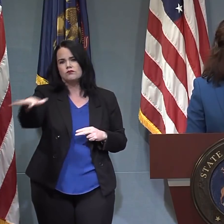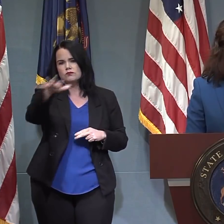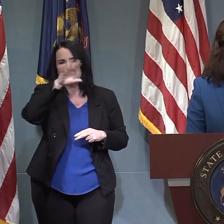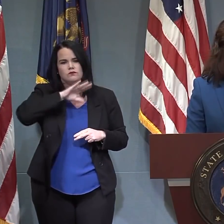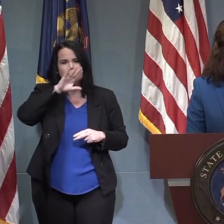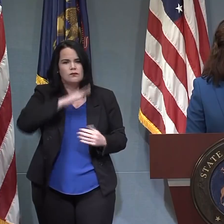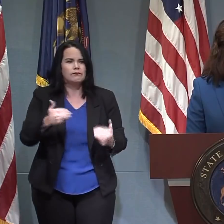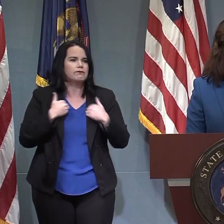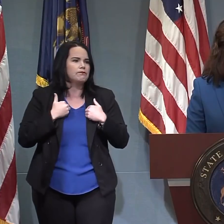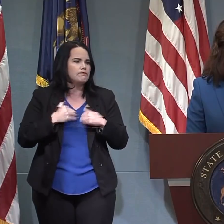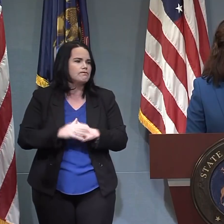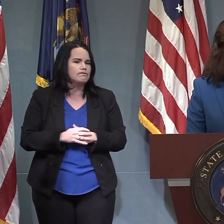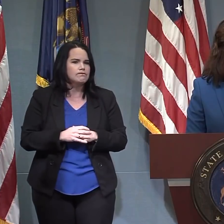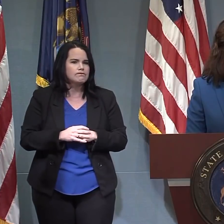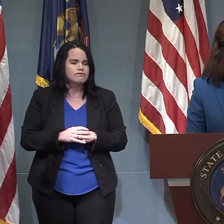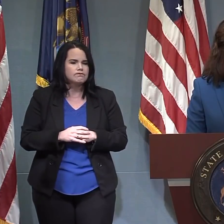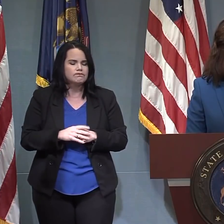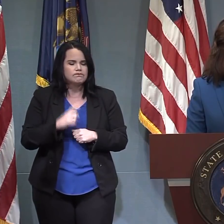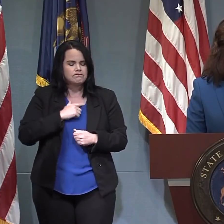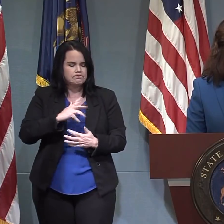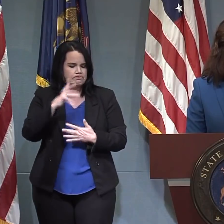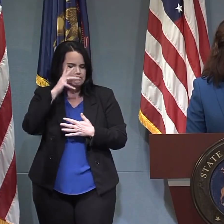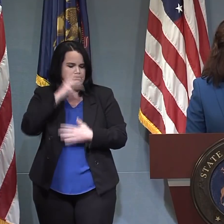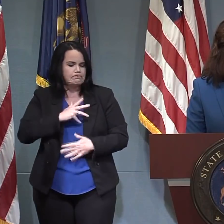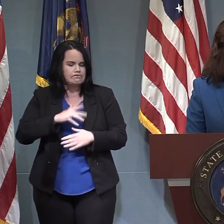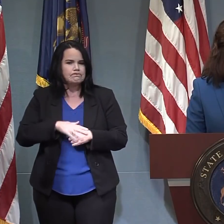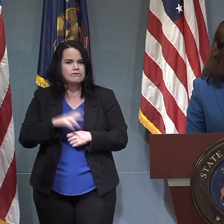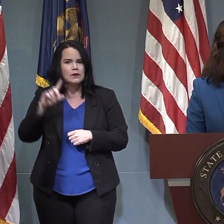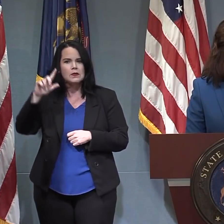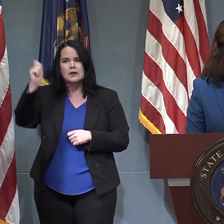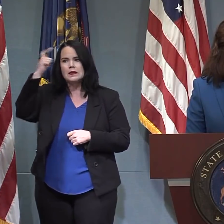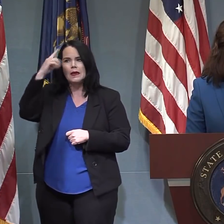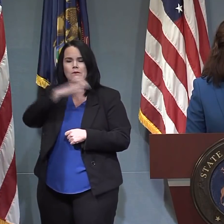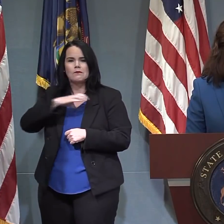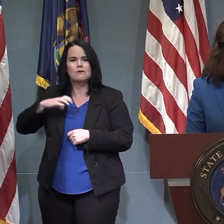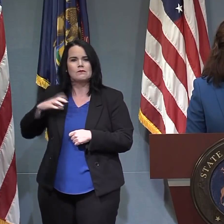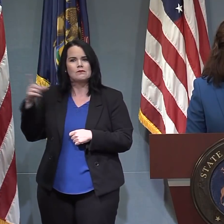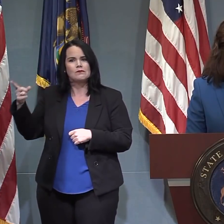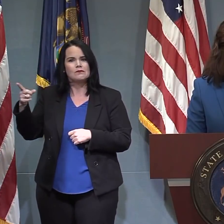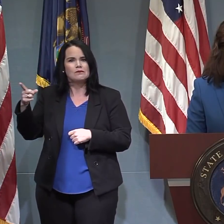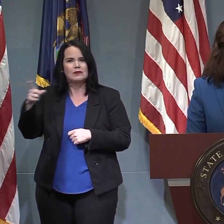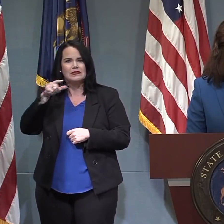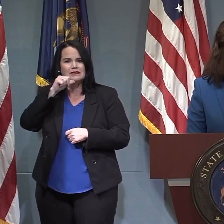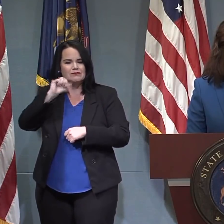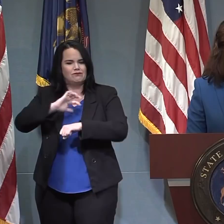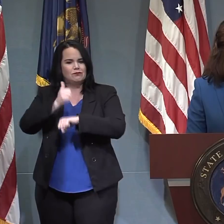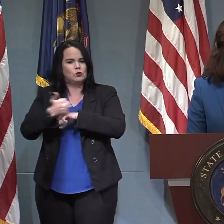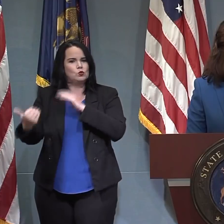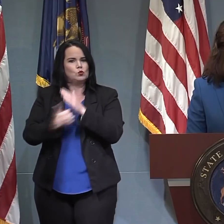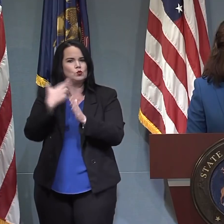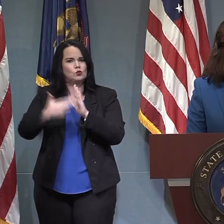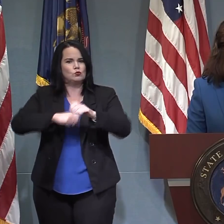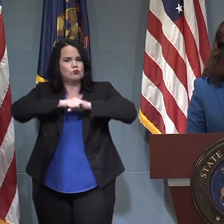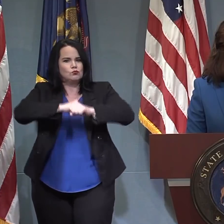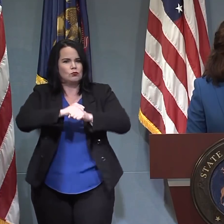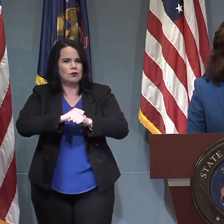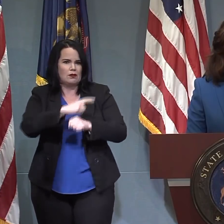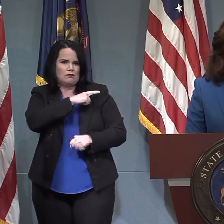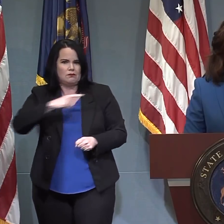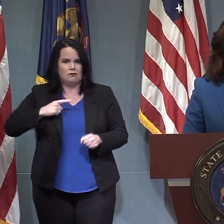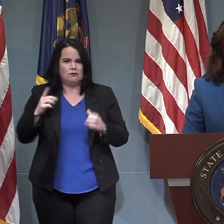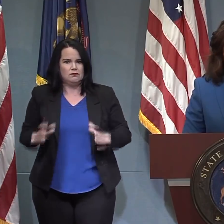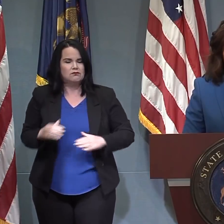very disappointed that the Capitol Commission didn't take action today to keep legislators safe. We've heard a lot of stories of legislators who are